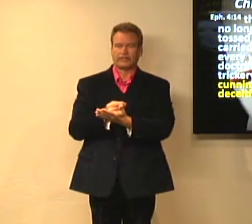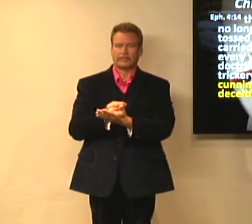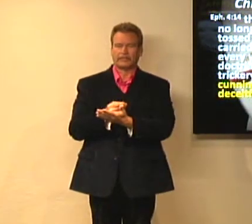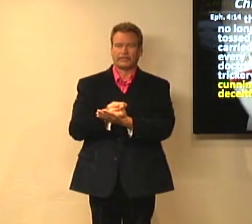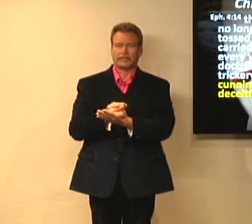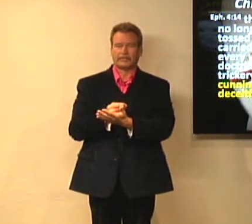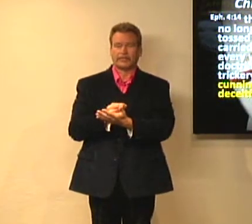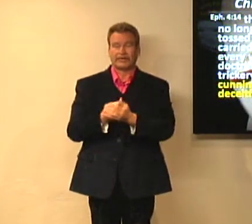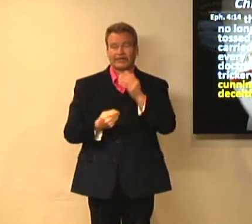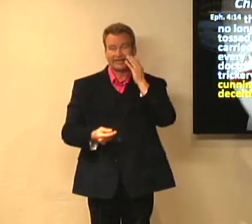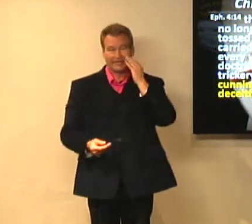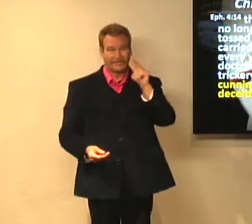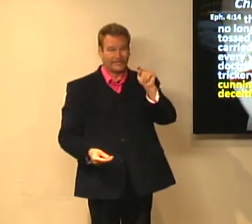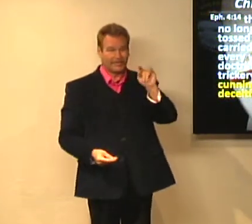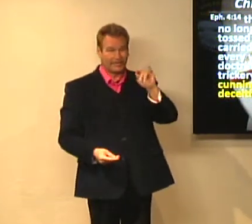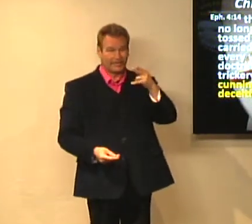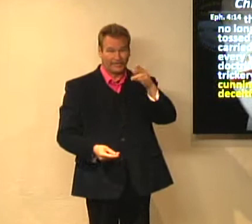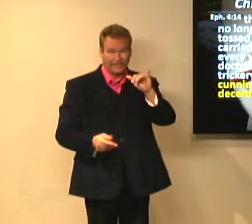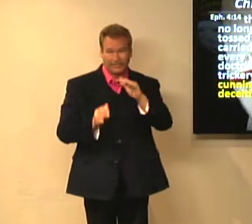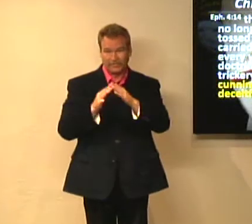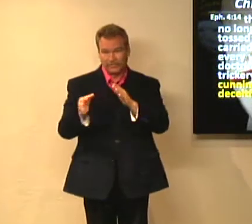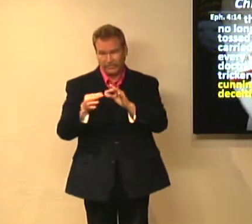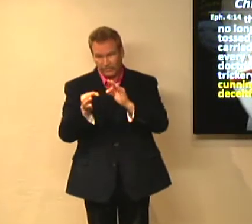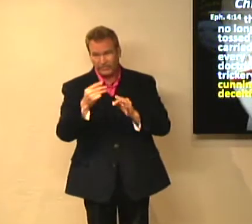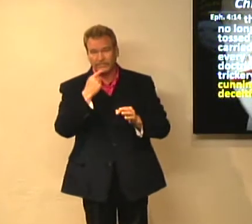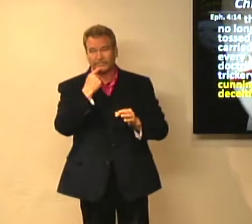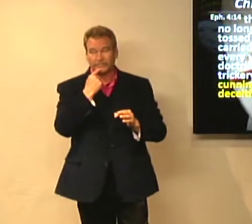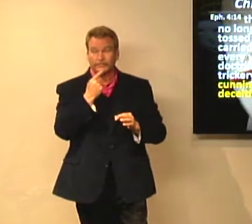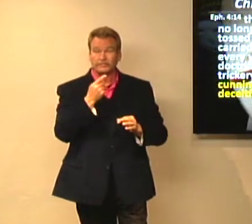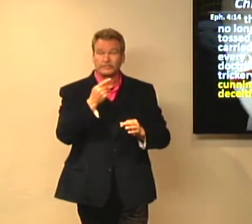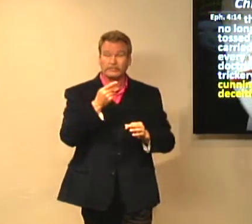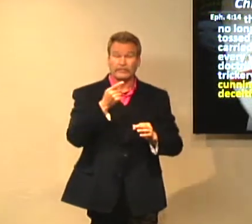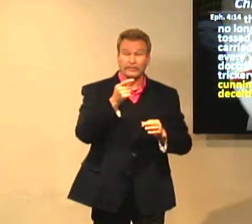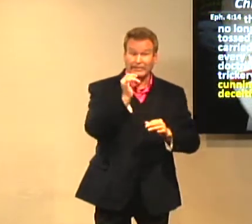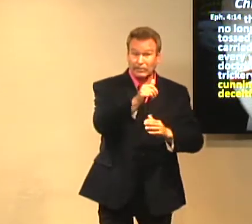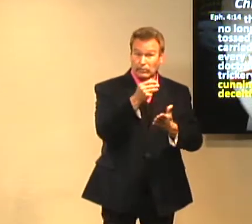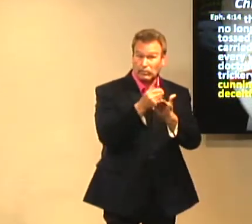But God's teaching us to be good stewards of our money, to give Him the tithe.